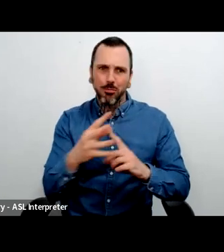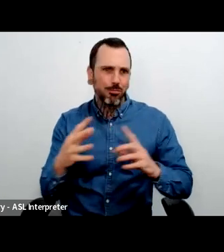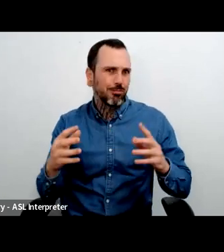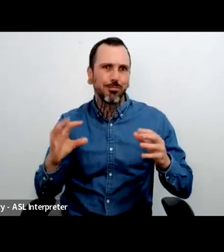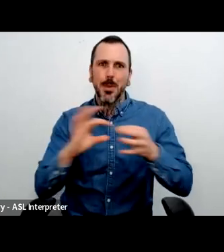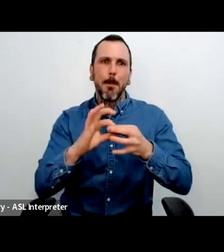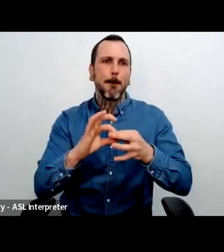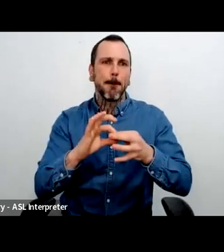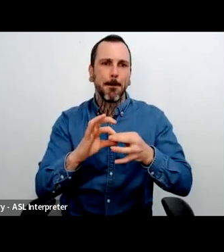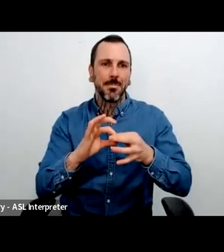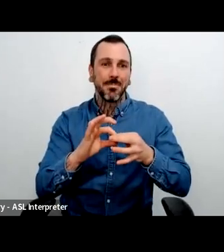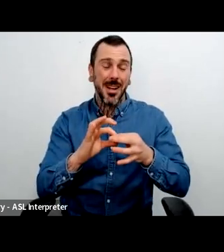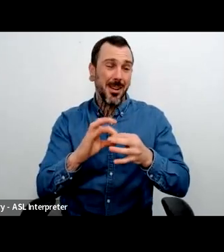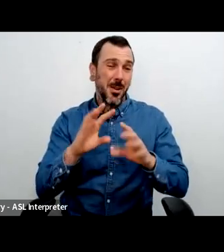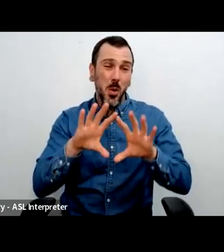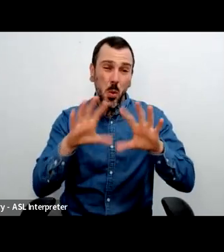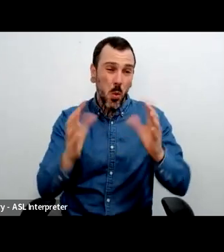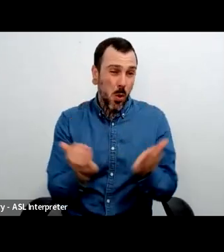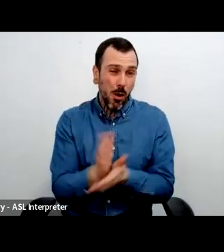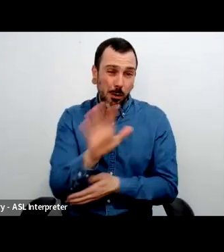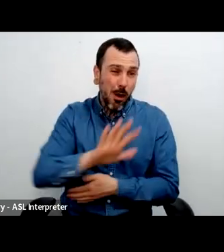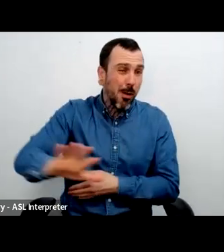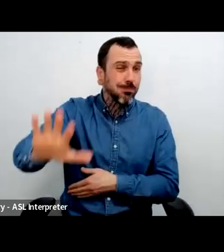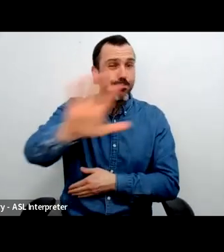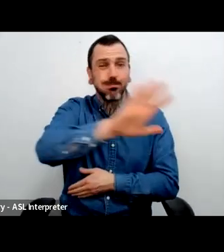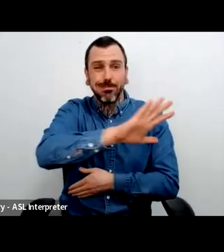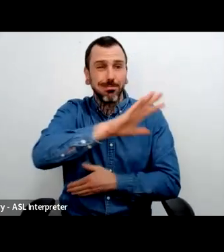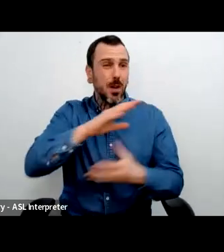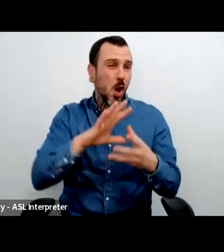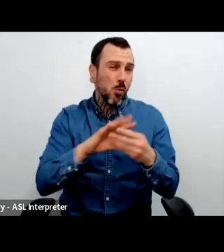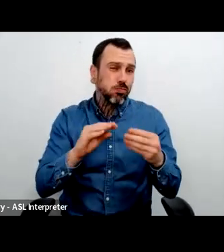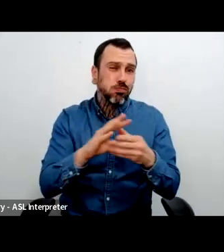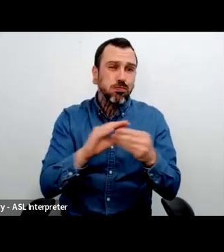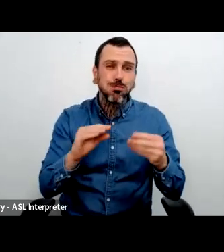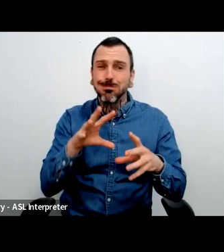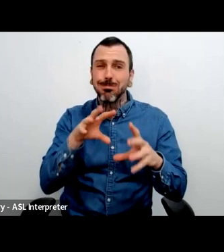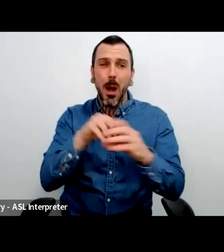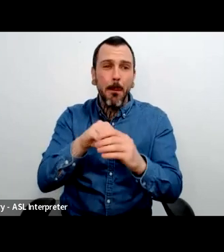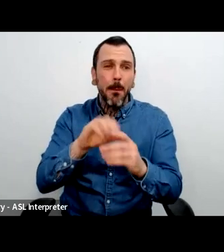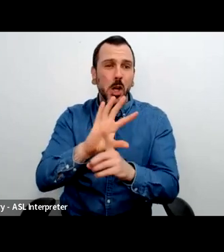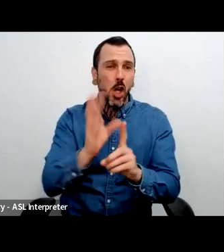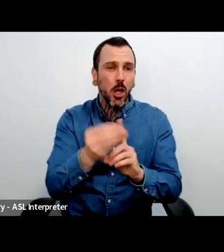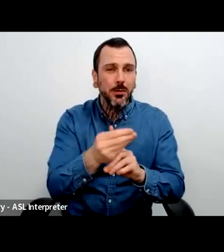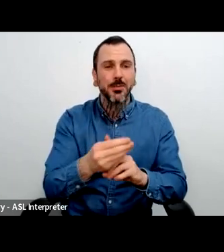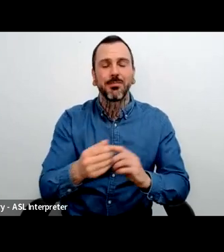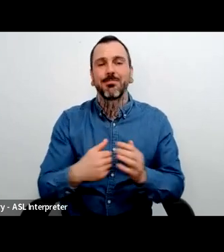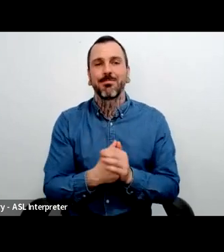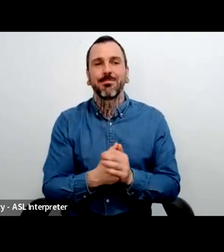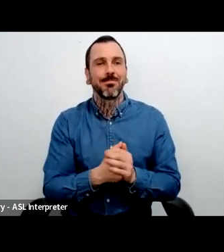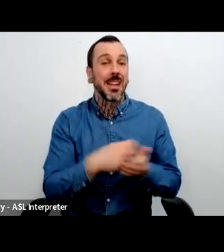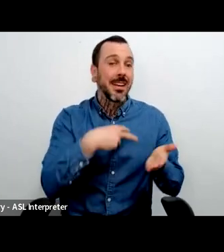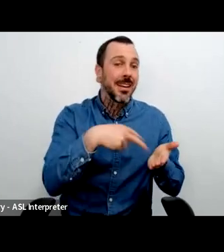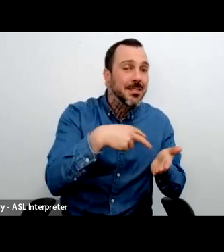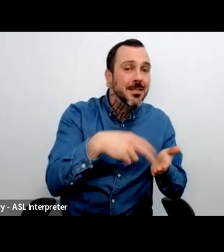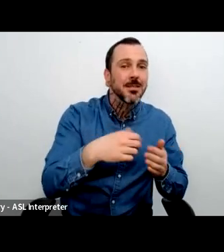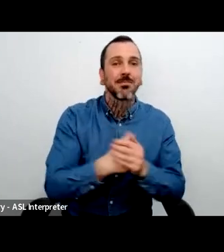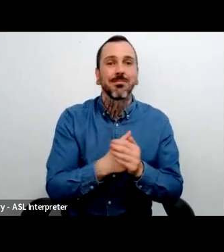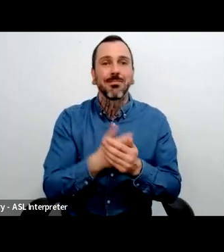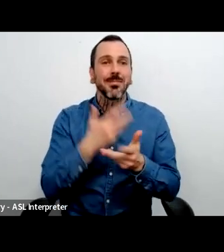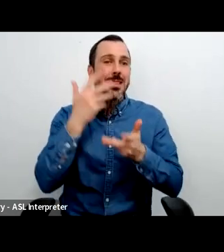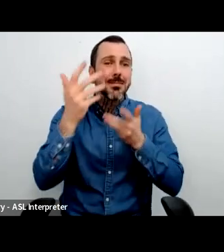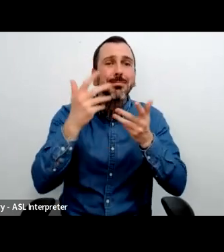the world. They tell stories, they sing songs, they dance, they do